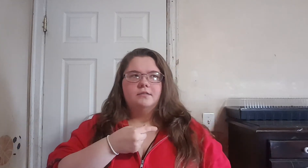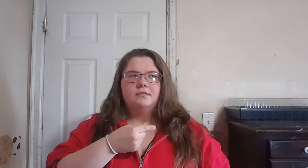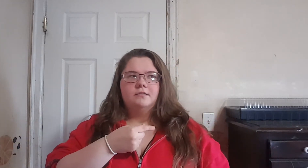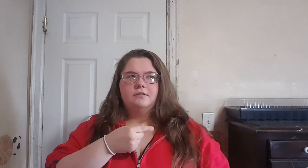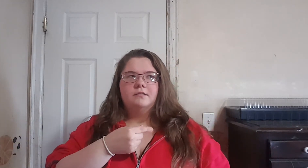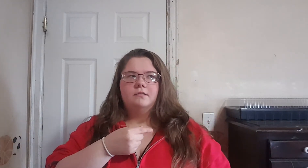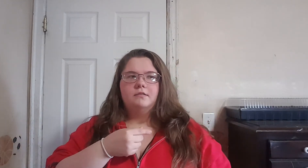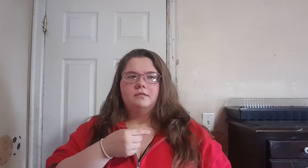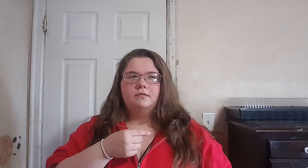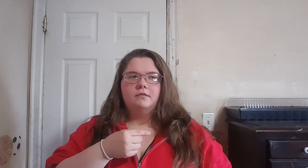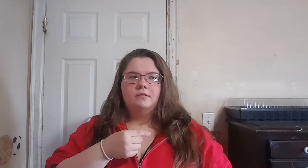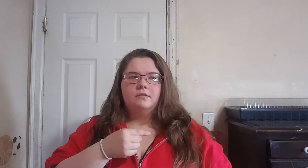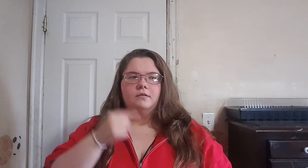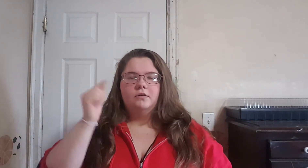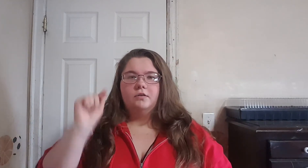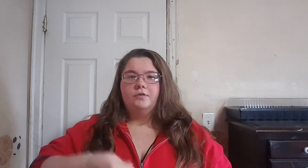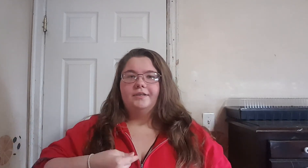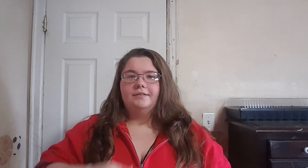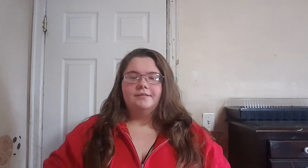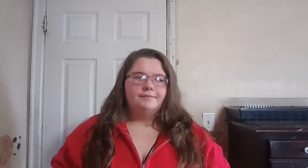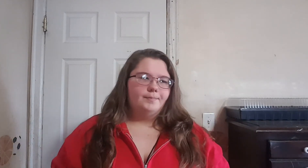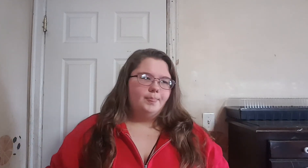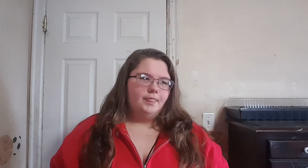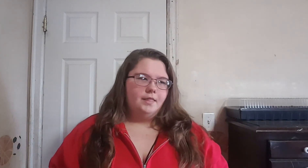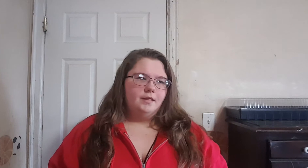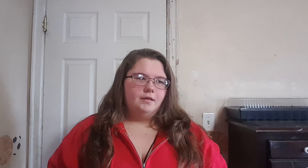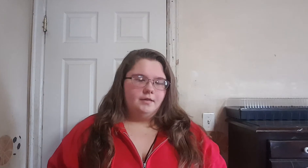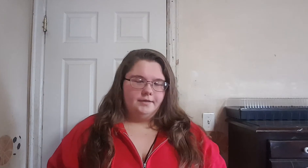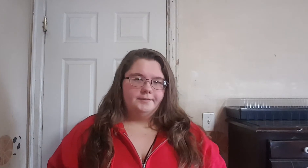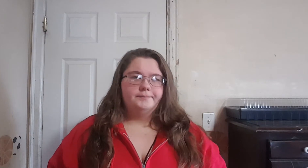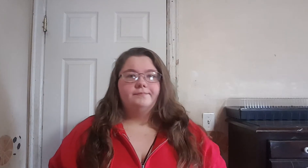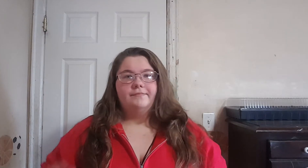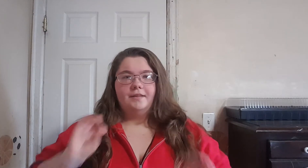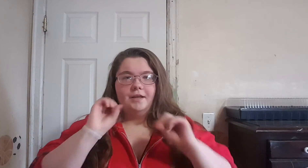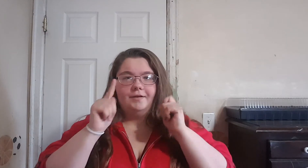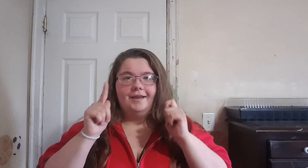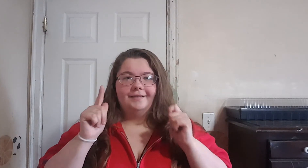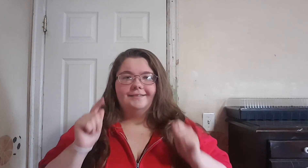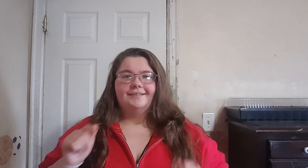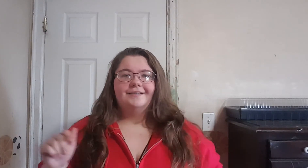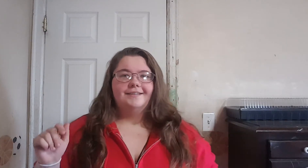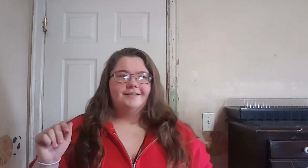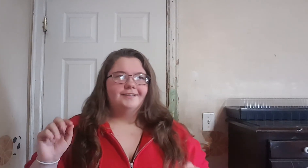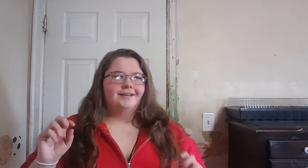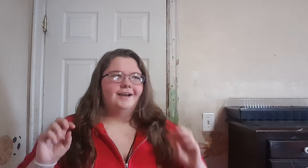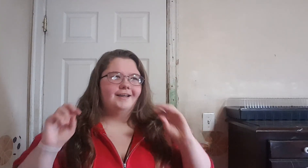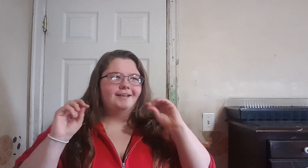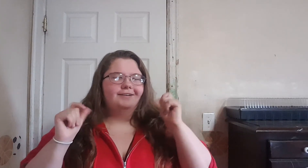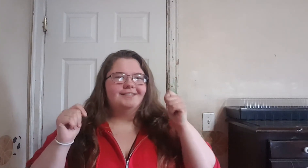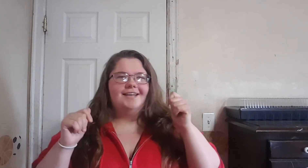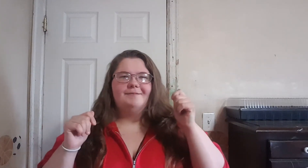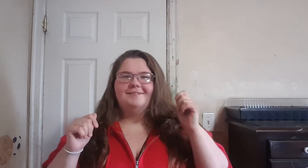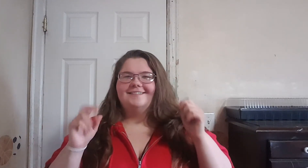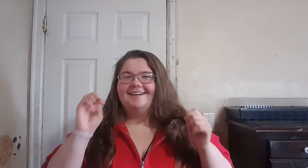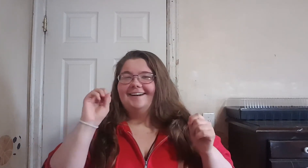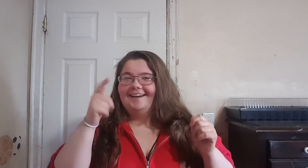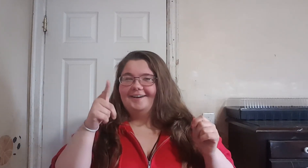greetings okay I like I snapped with this hand and I